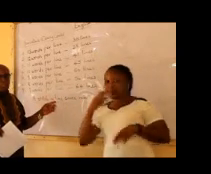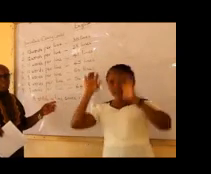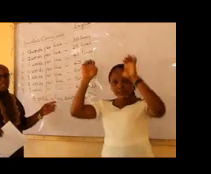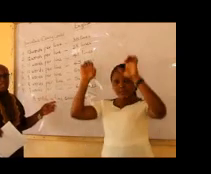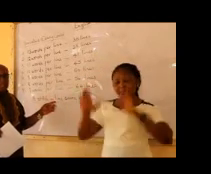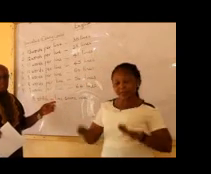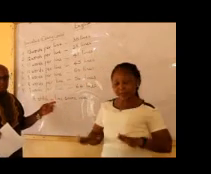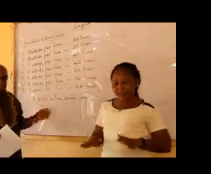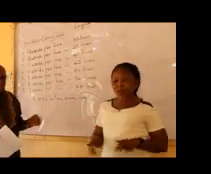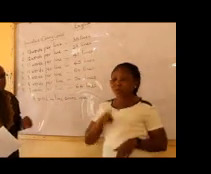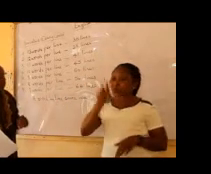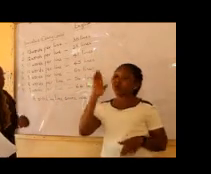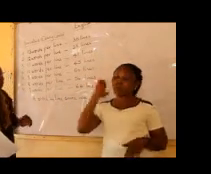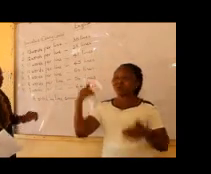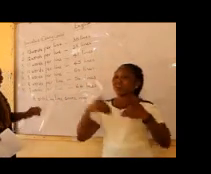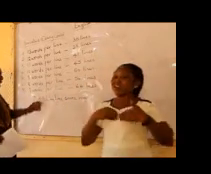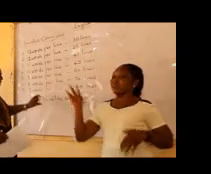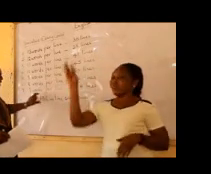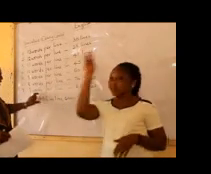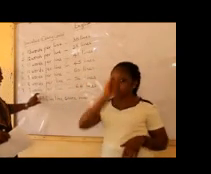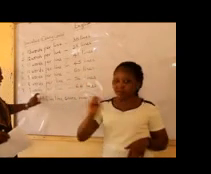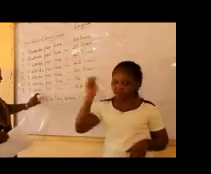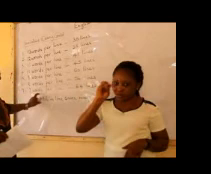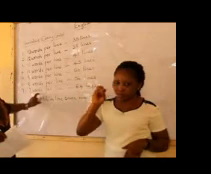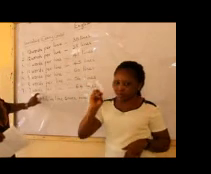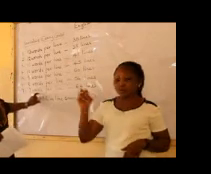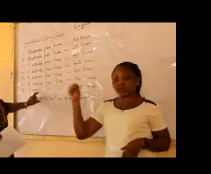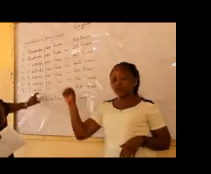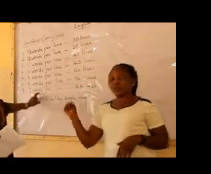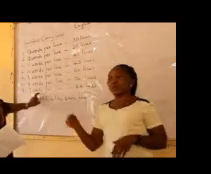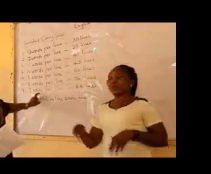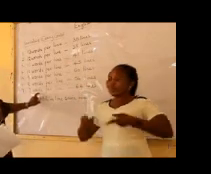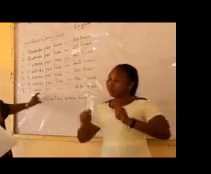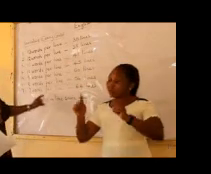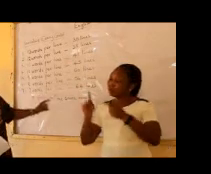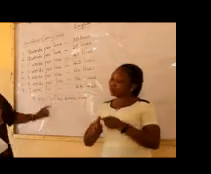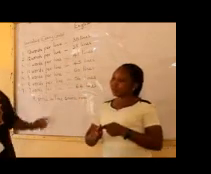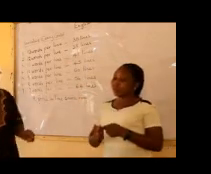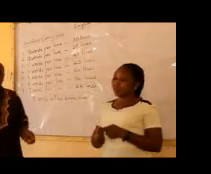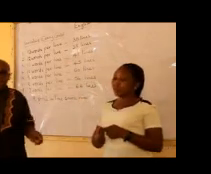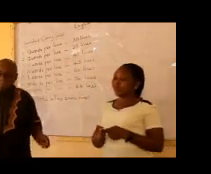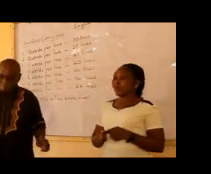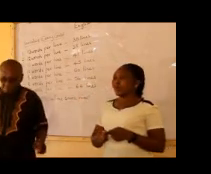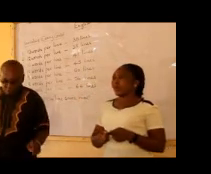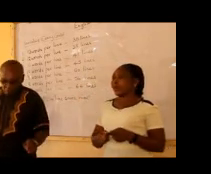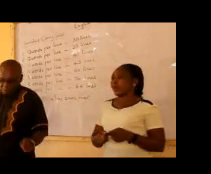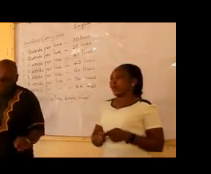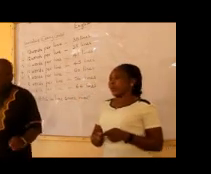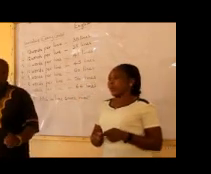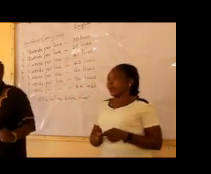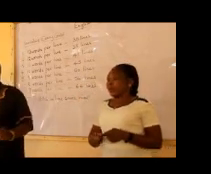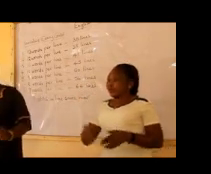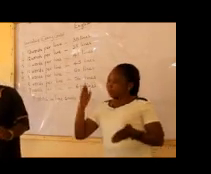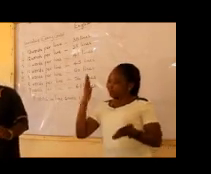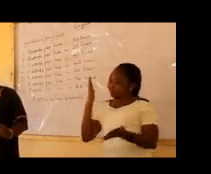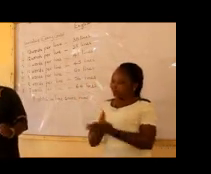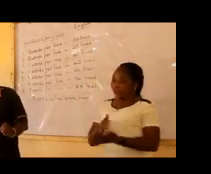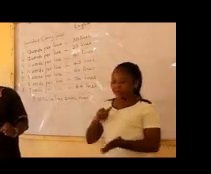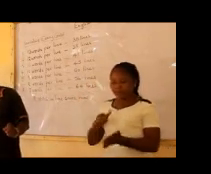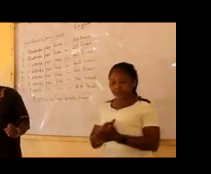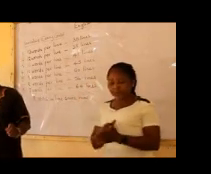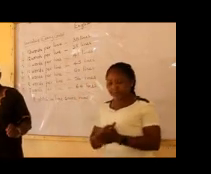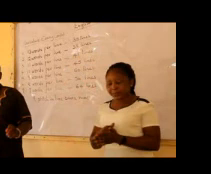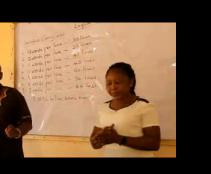going to mark that. So avoid that. And remember what I taught you in the class. Don't